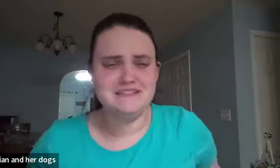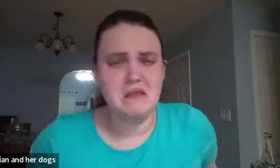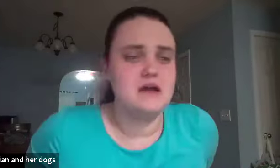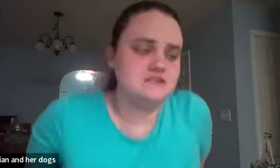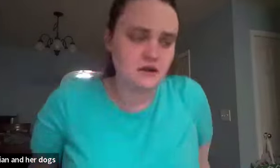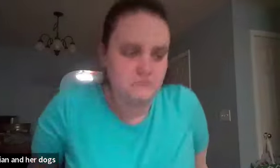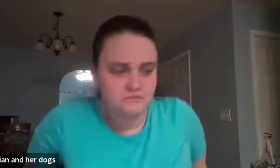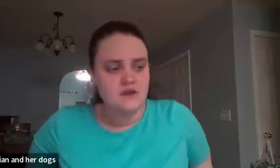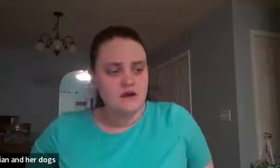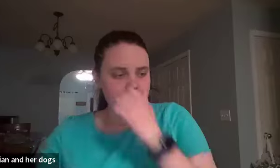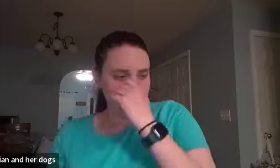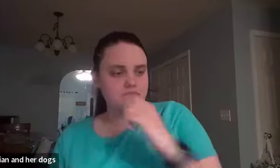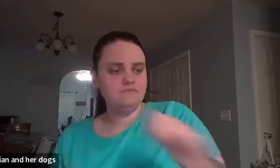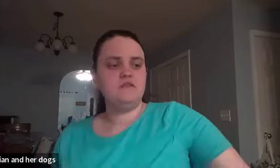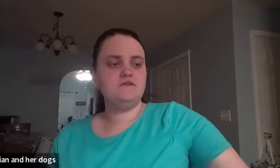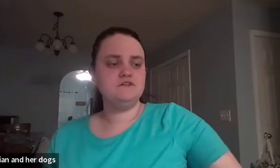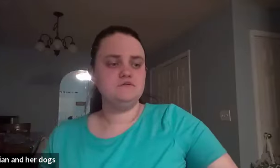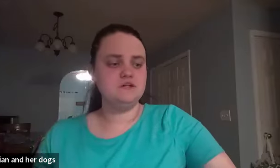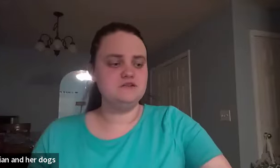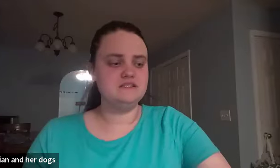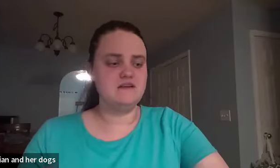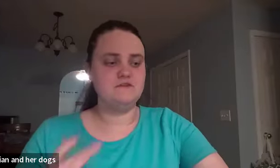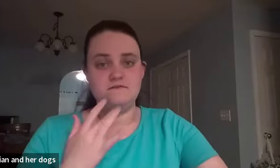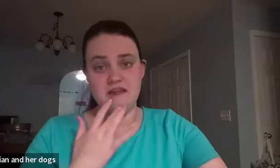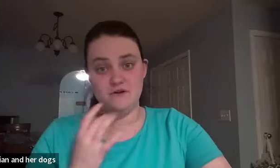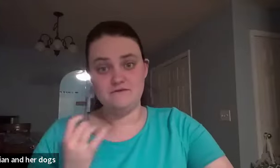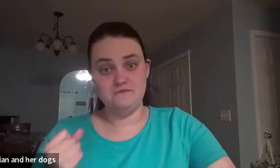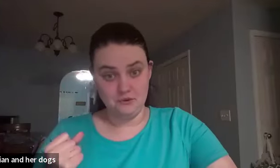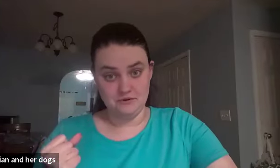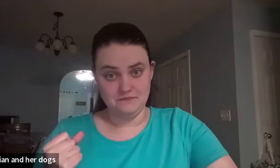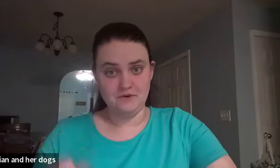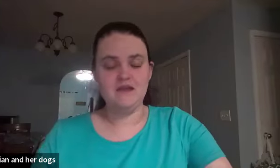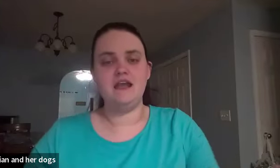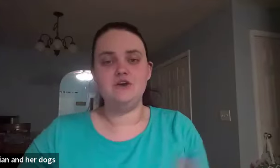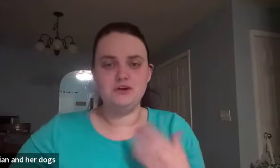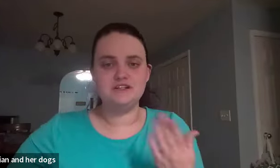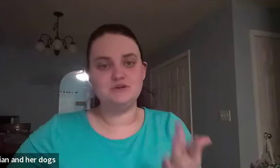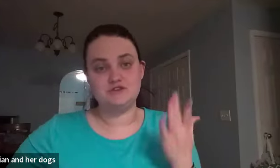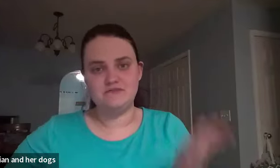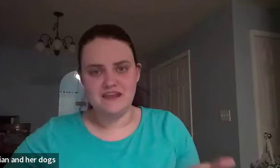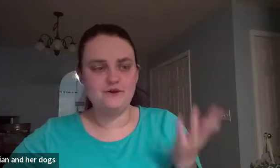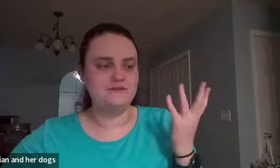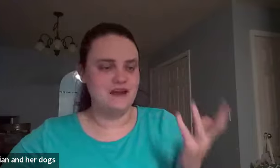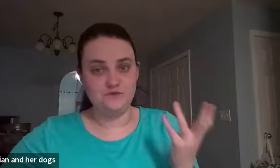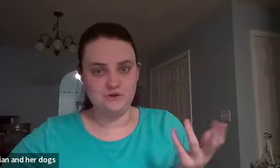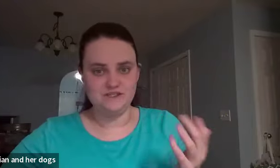that's a lot. So, okay. The first one we're going to use the sign for favorite food. Okay. Like how you were going to say what your favorite kind of food